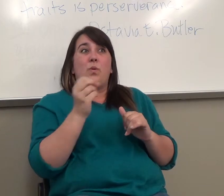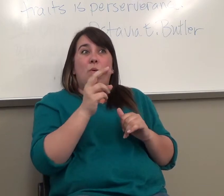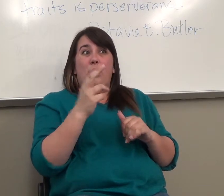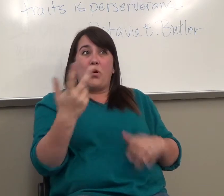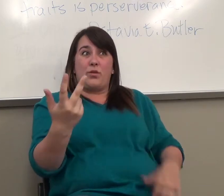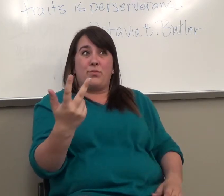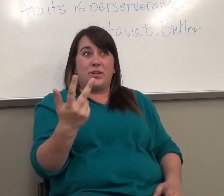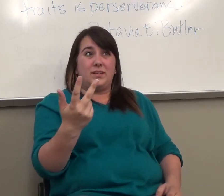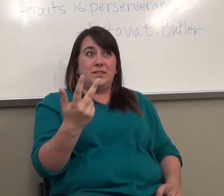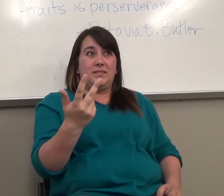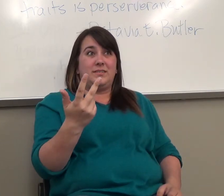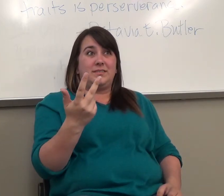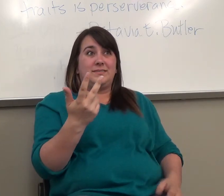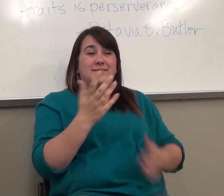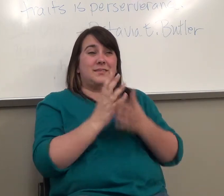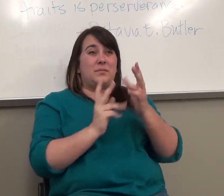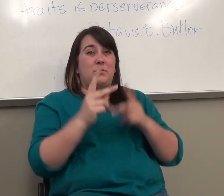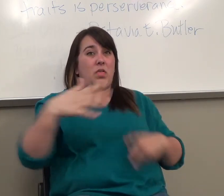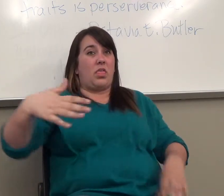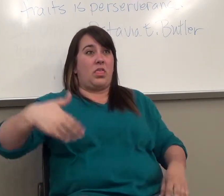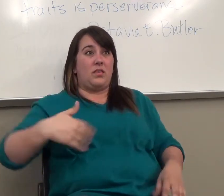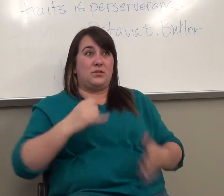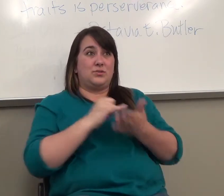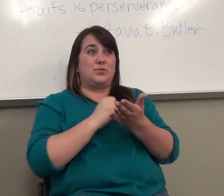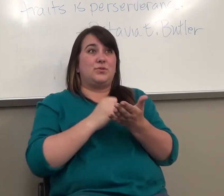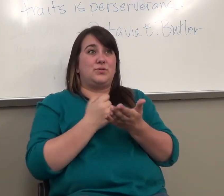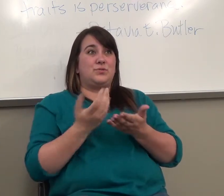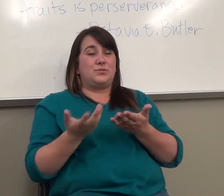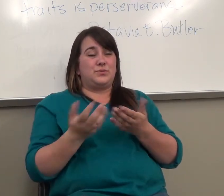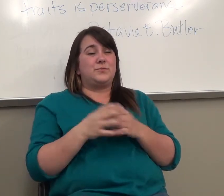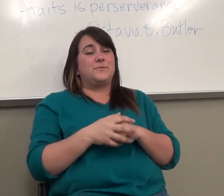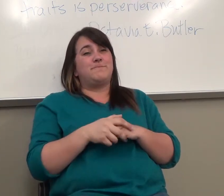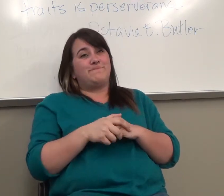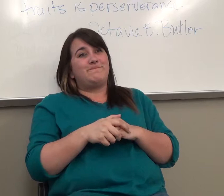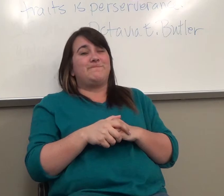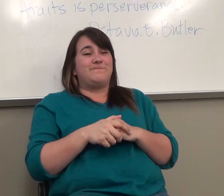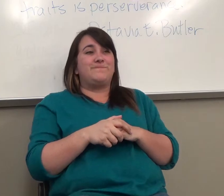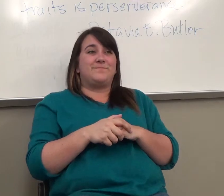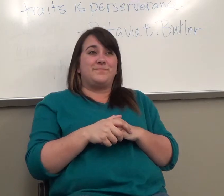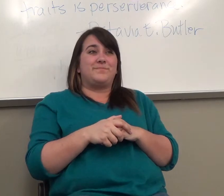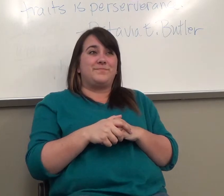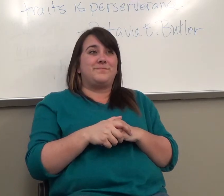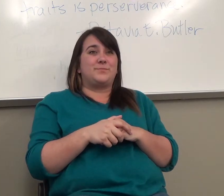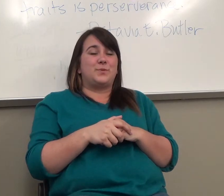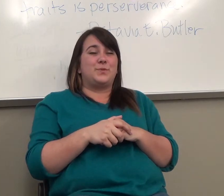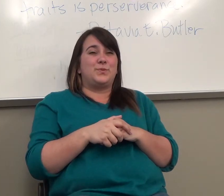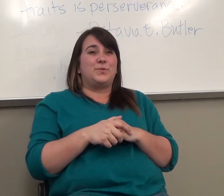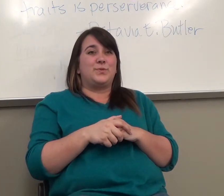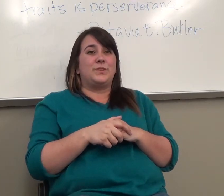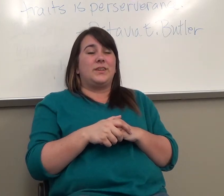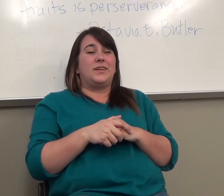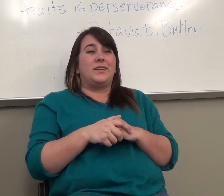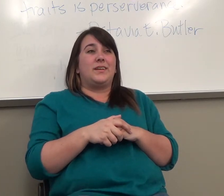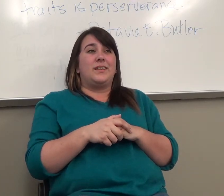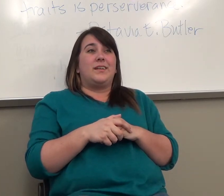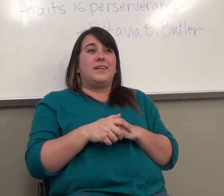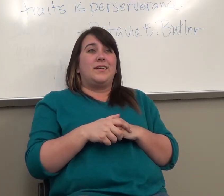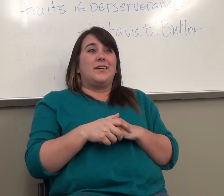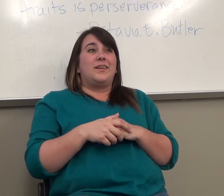There's a handful of people who have not yet done a journal entry, okay? So you don't have anything on